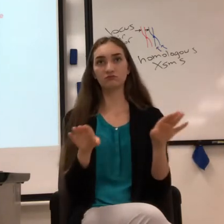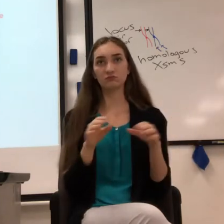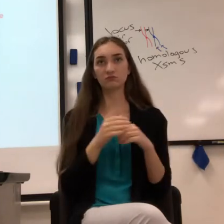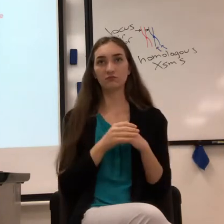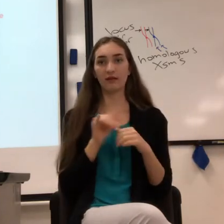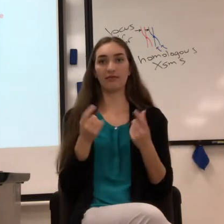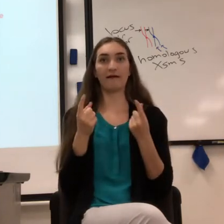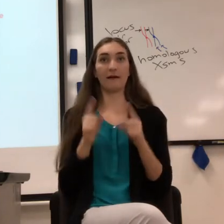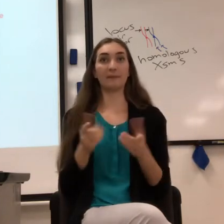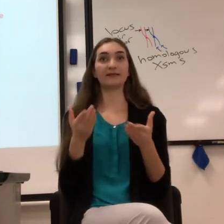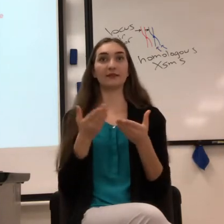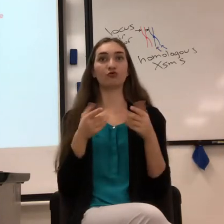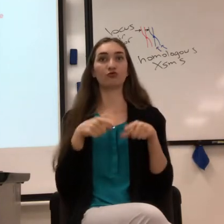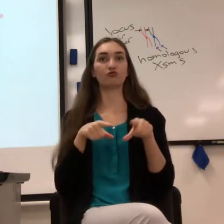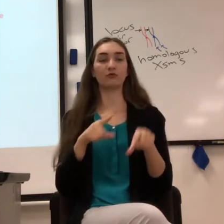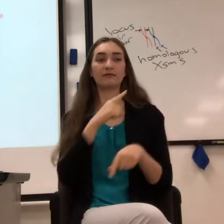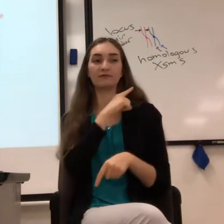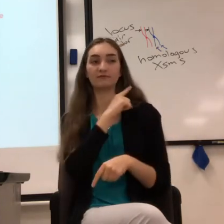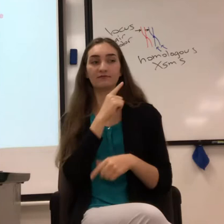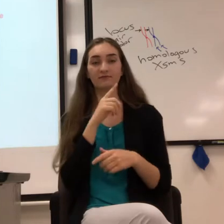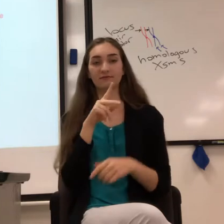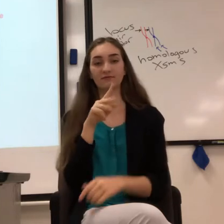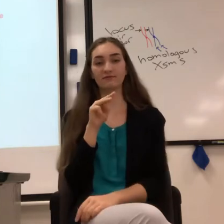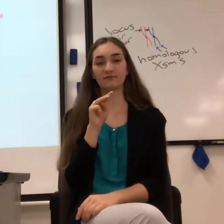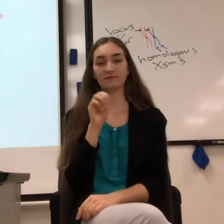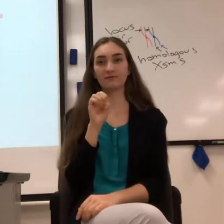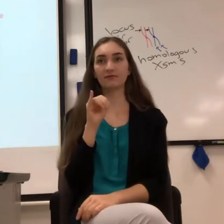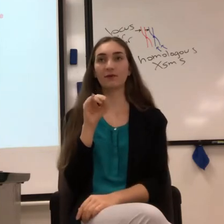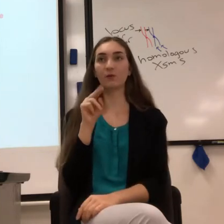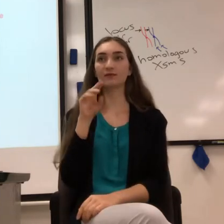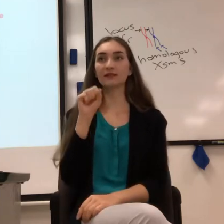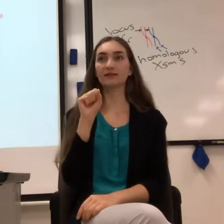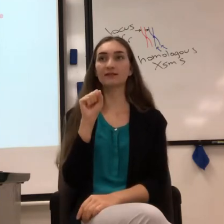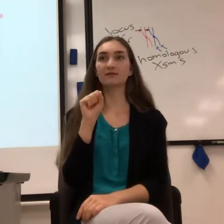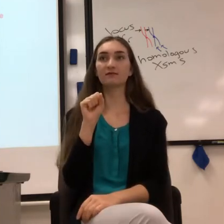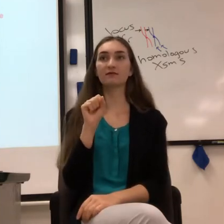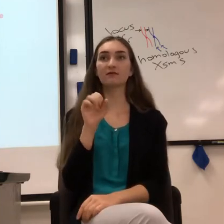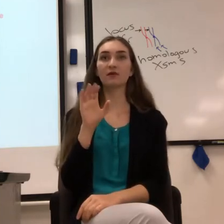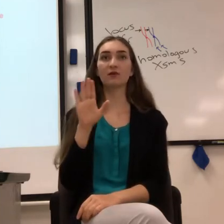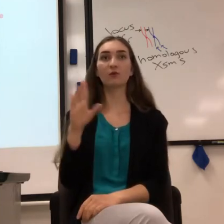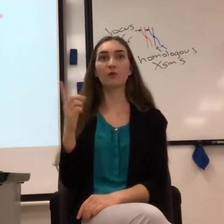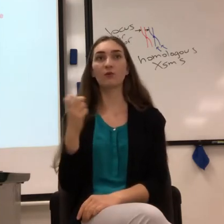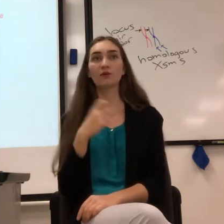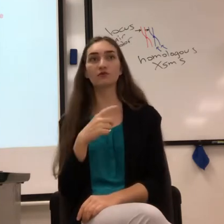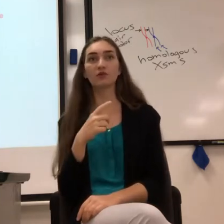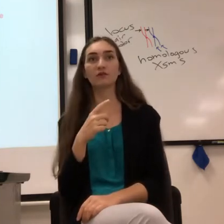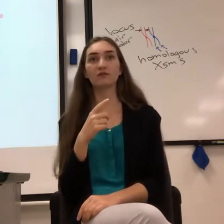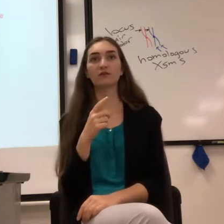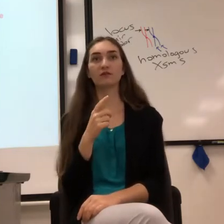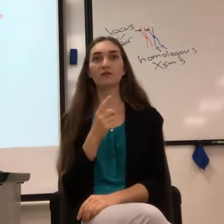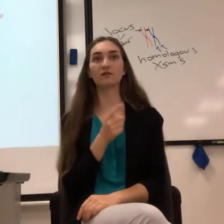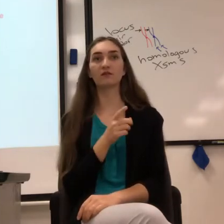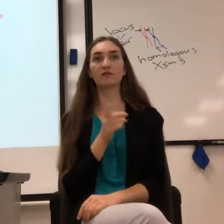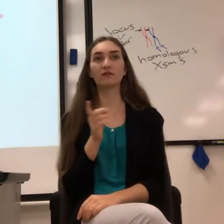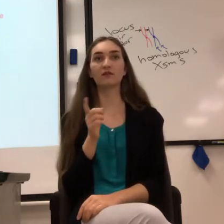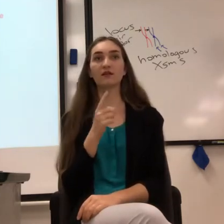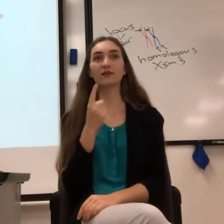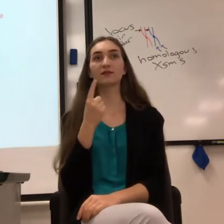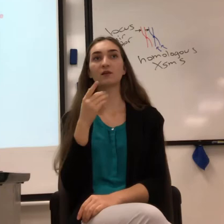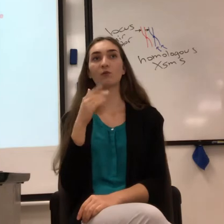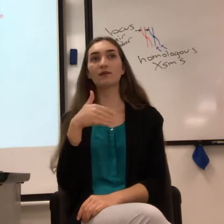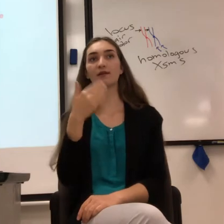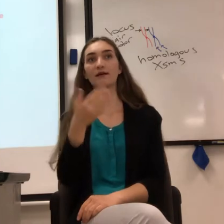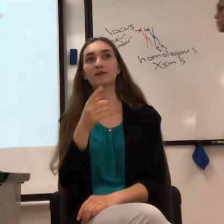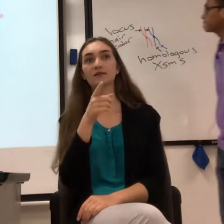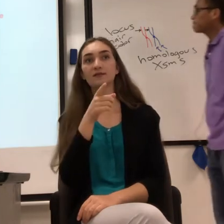here in meiosis. Yeah, was there a question? Yeah. No, she was first. I'll ask you next. Yeah, Victoria?